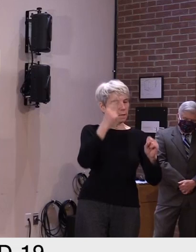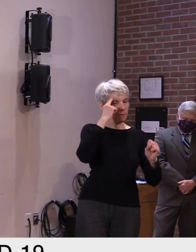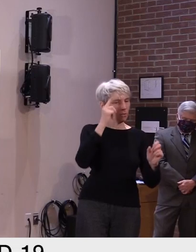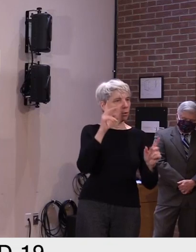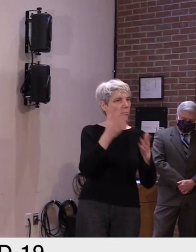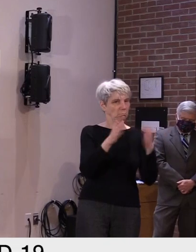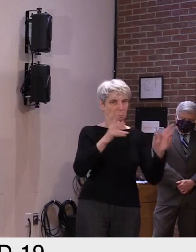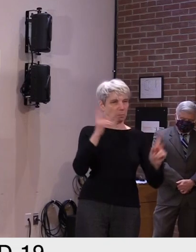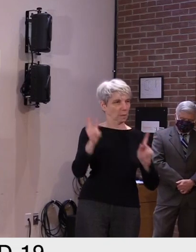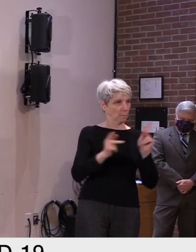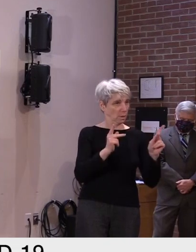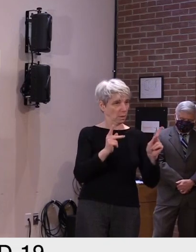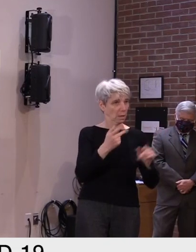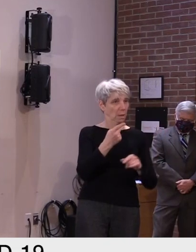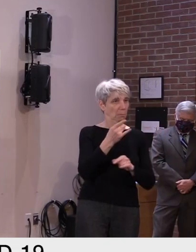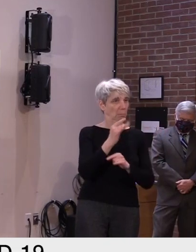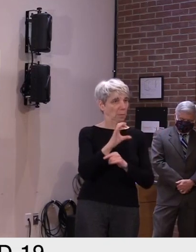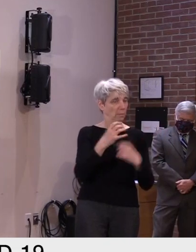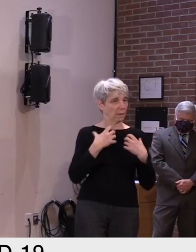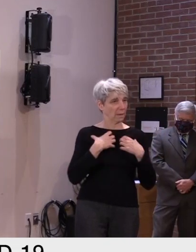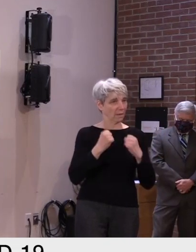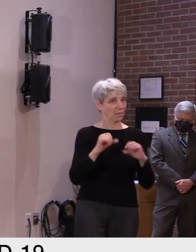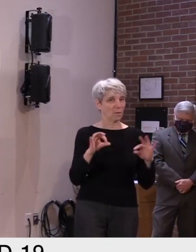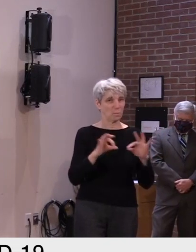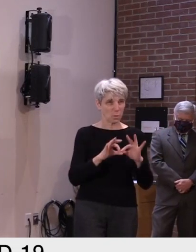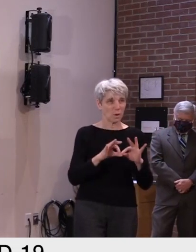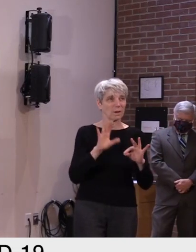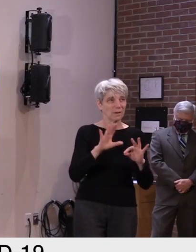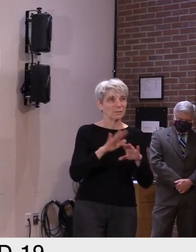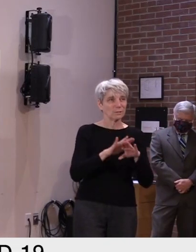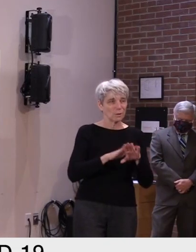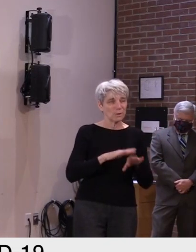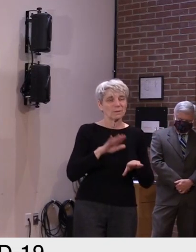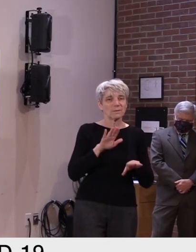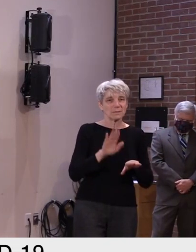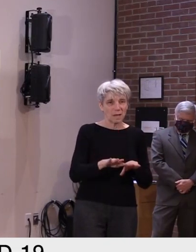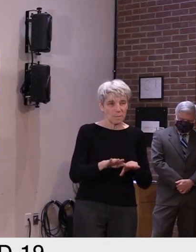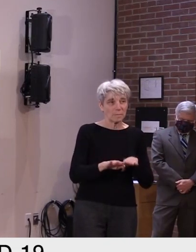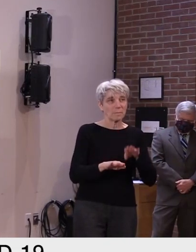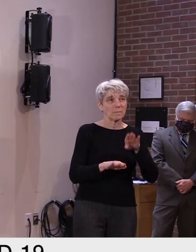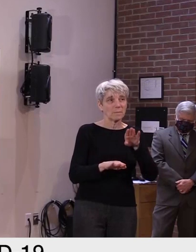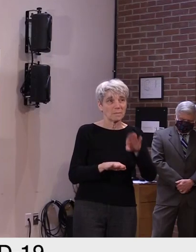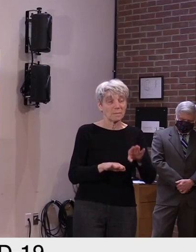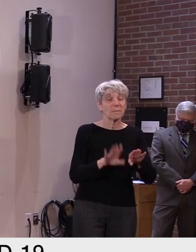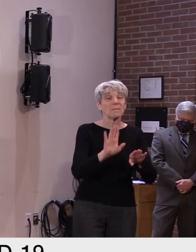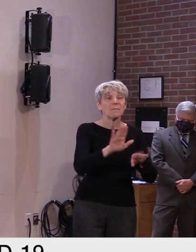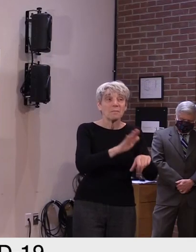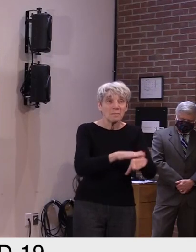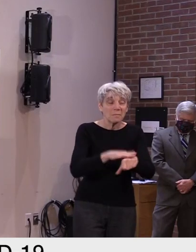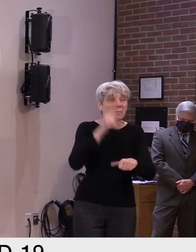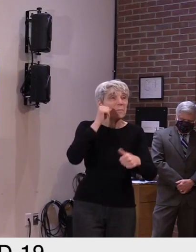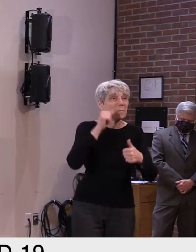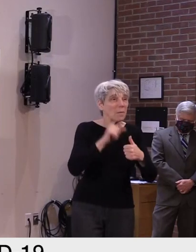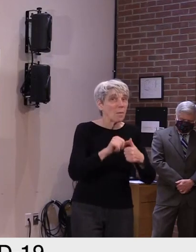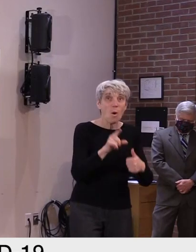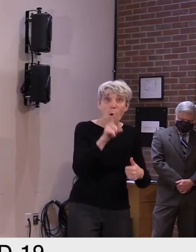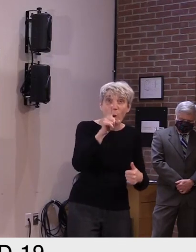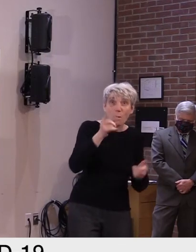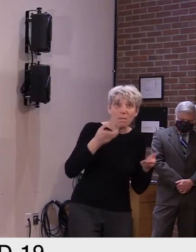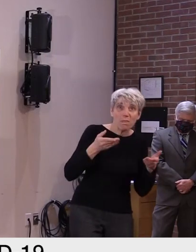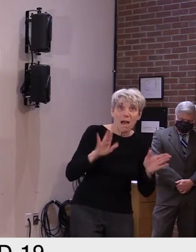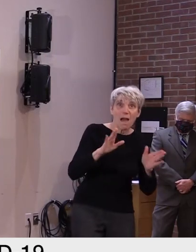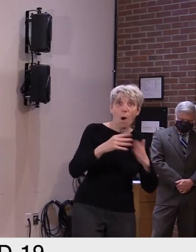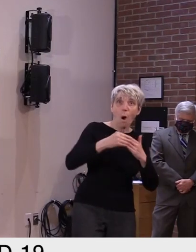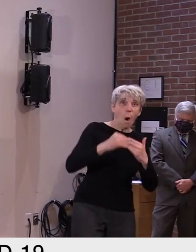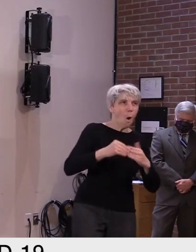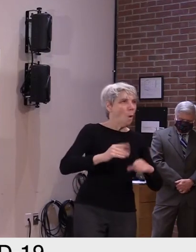at a time, but, and this is important, just because something is allowed doesn't mean it may be a good idea for you